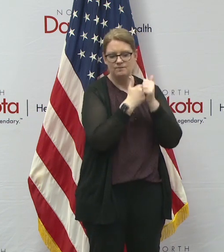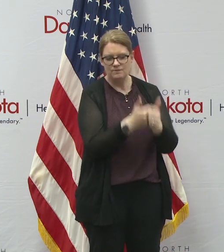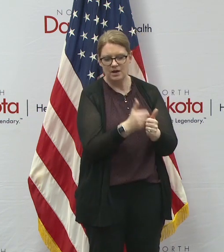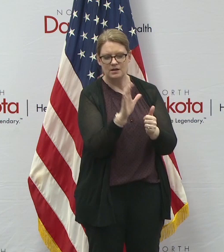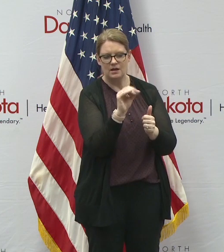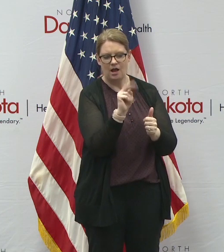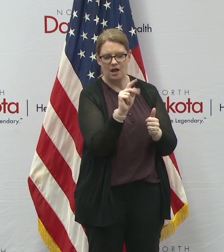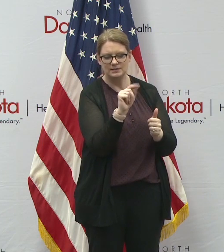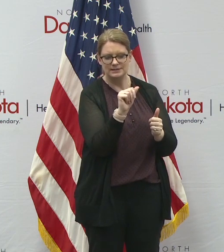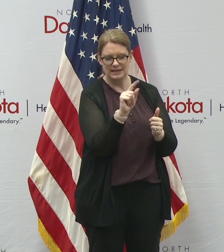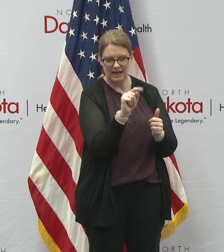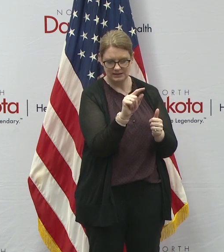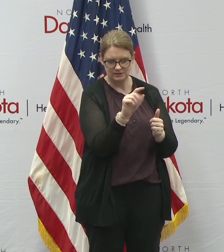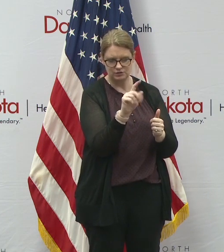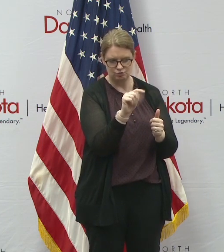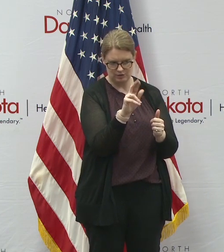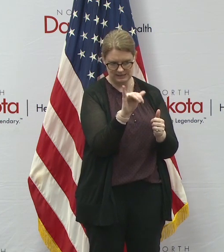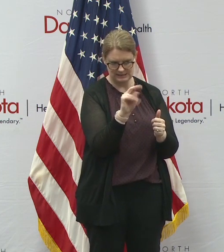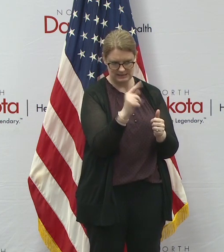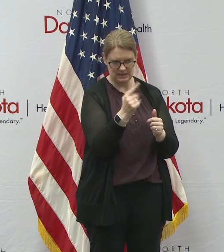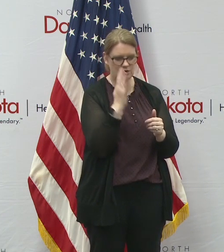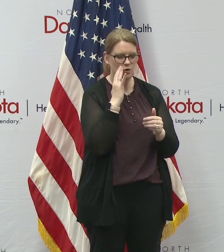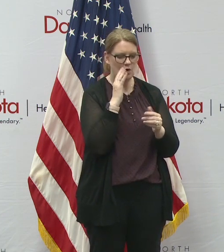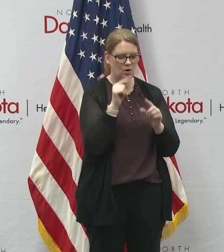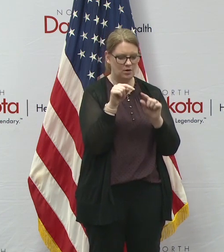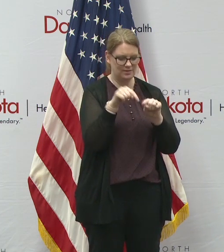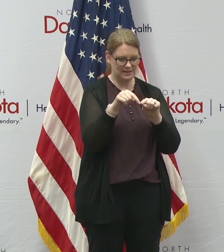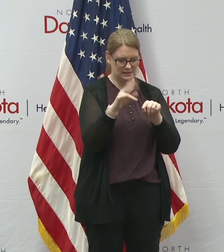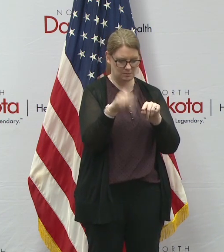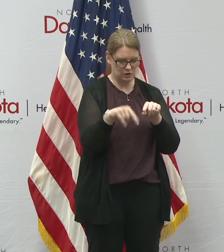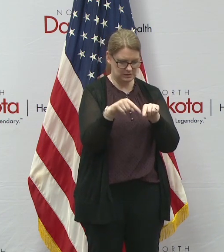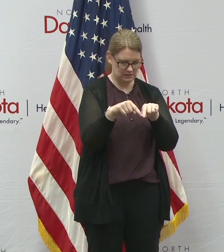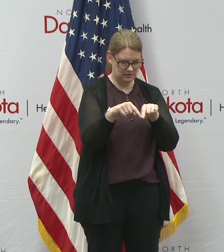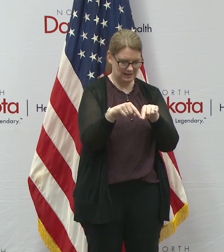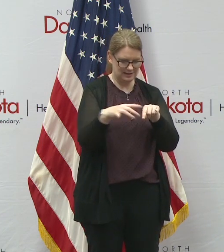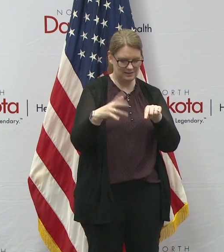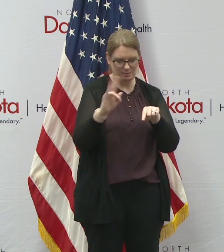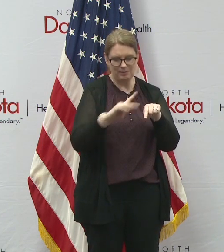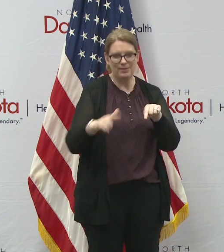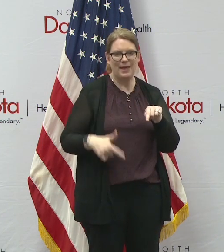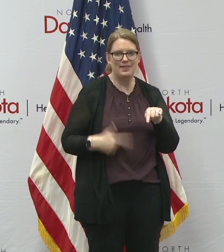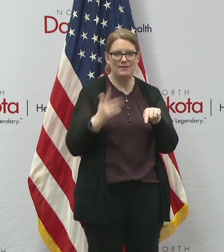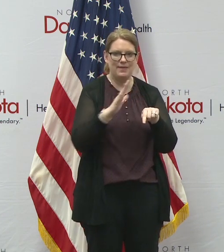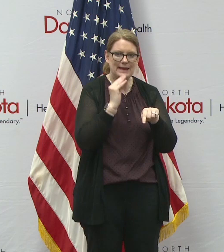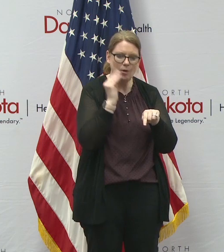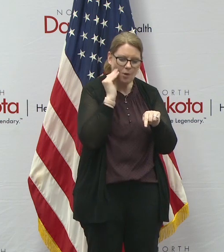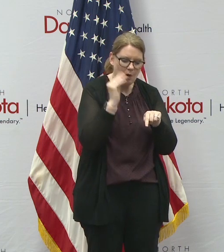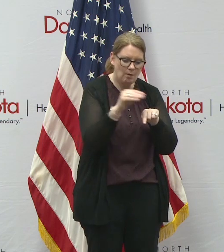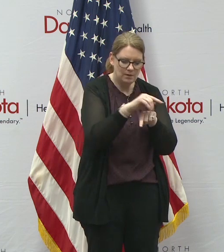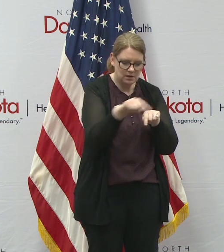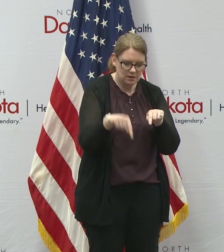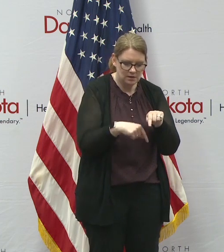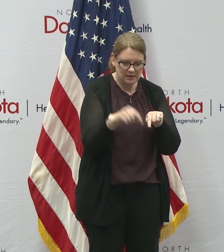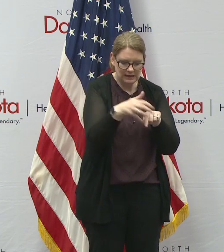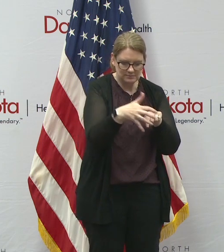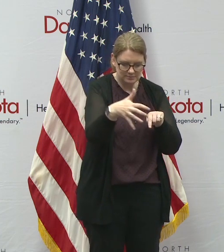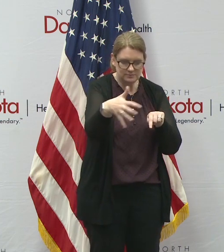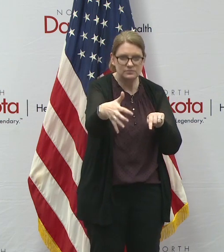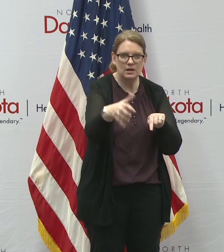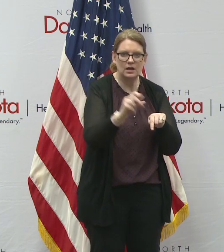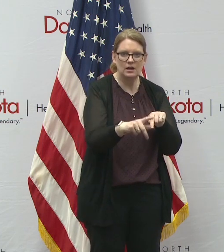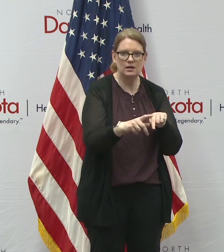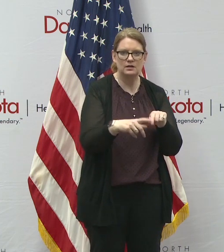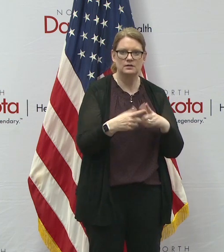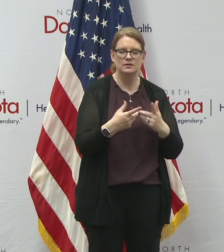tracing, and anybody that's close to them, which specifically means people that are living together, that those all follow that isolation. It's not a